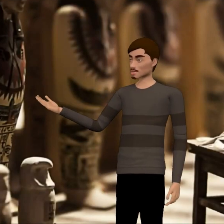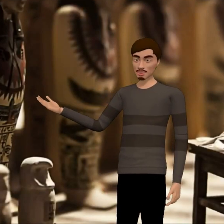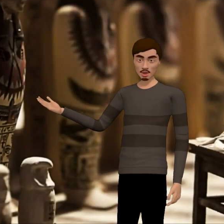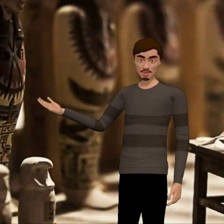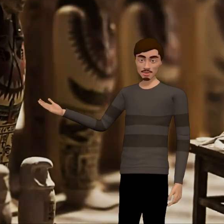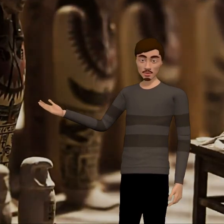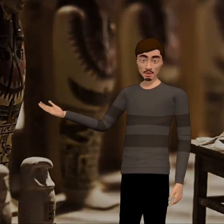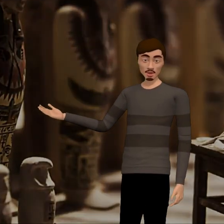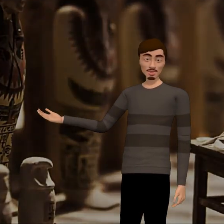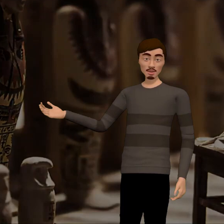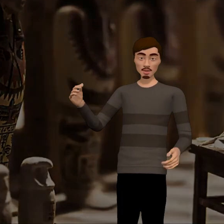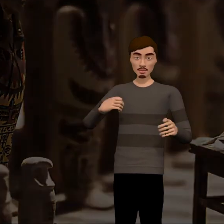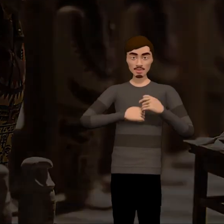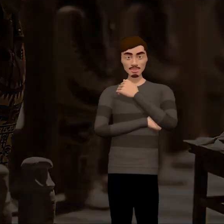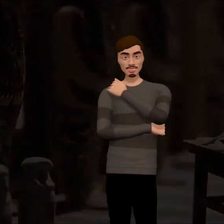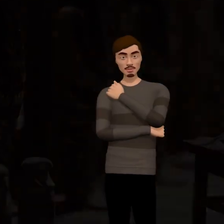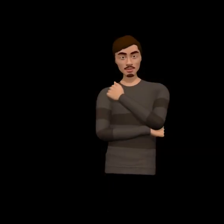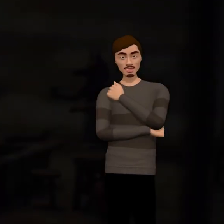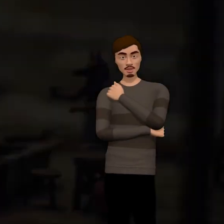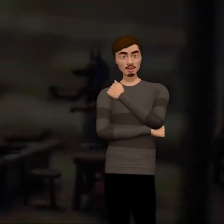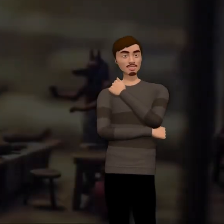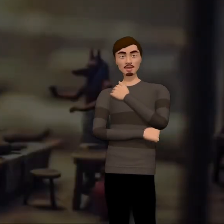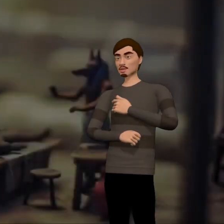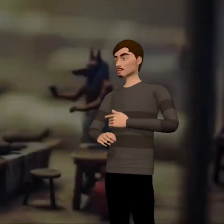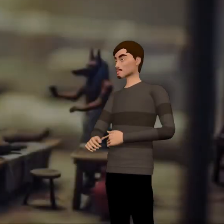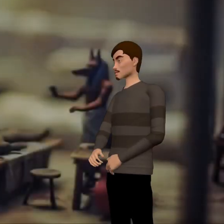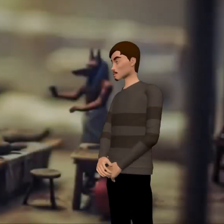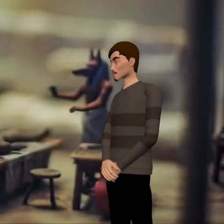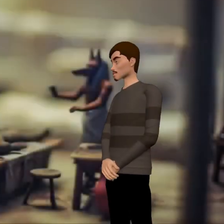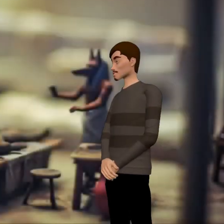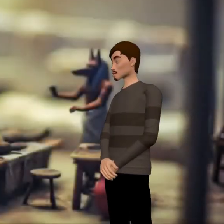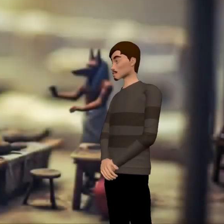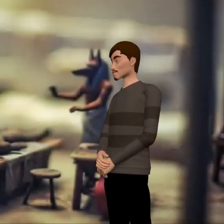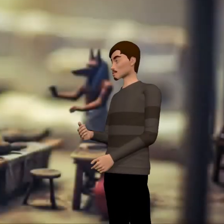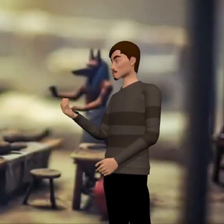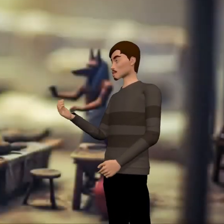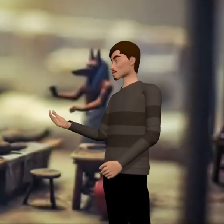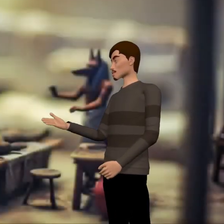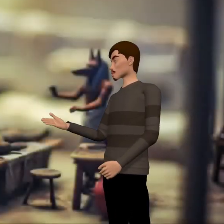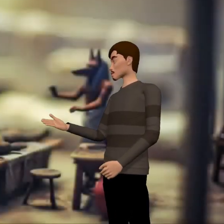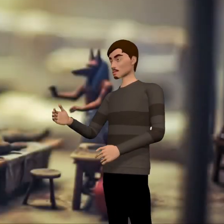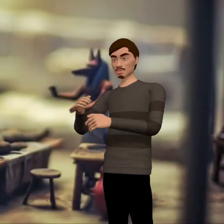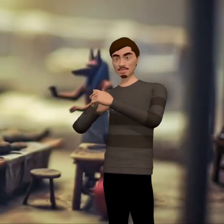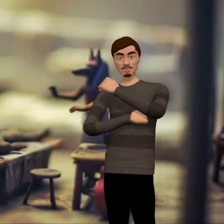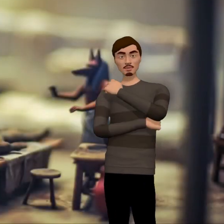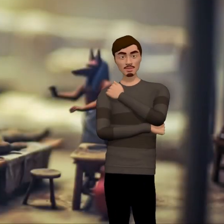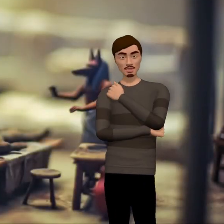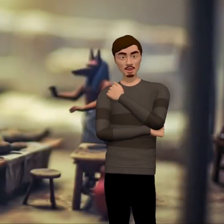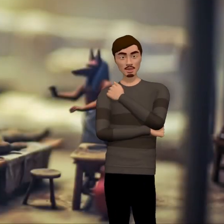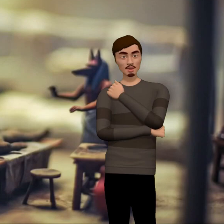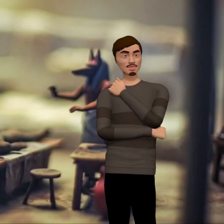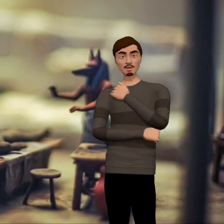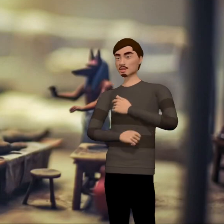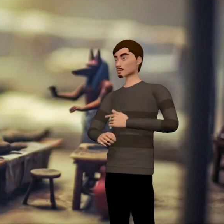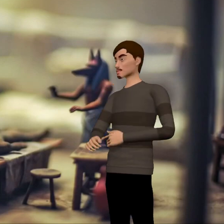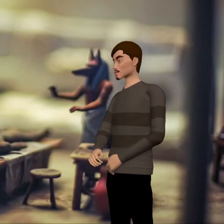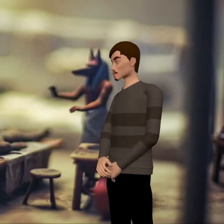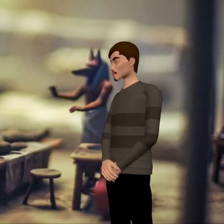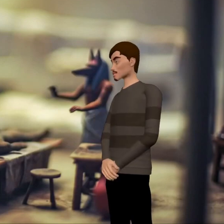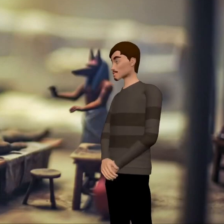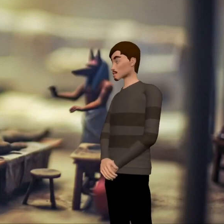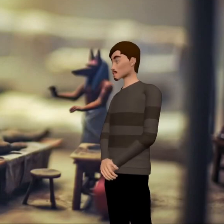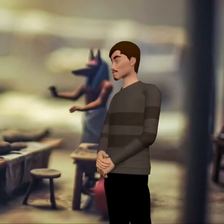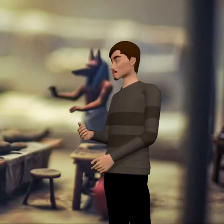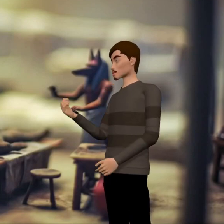end of the days, the body was gently cleansed and greased with special ointments that softened and perfumed the skin, making it more